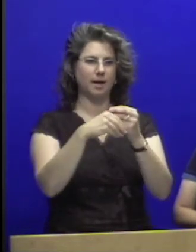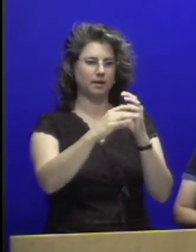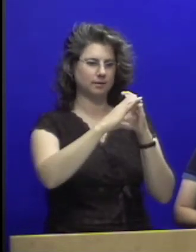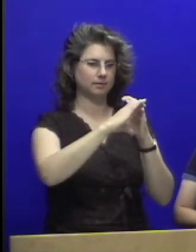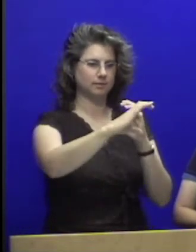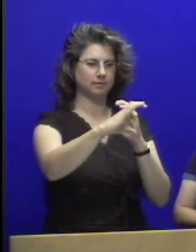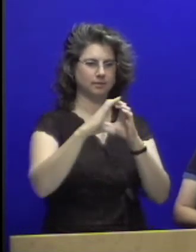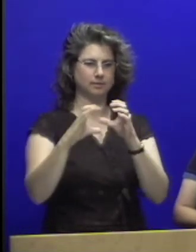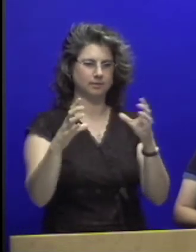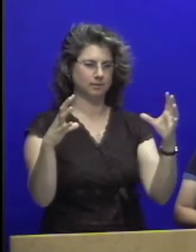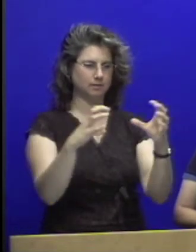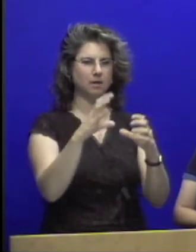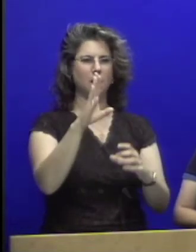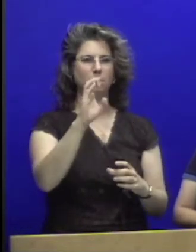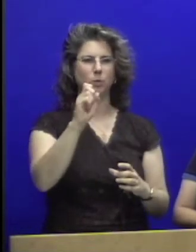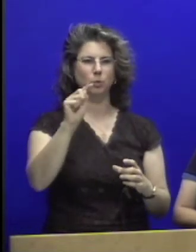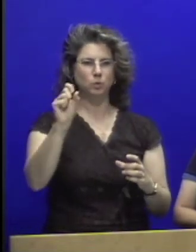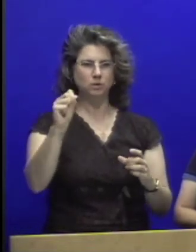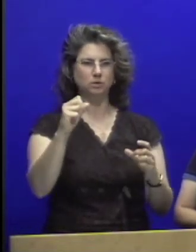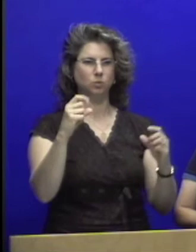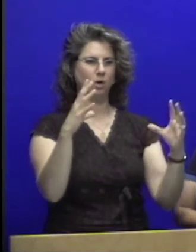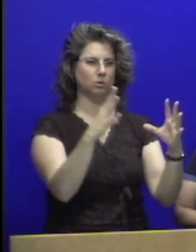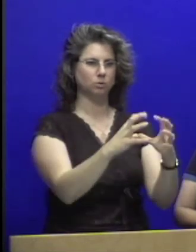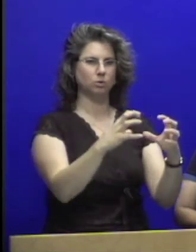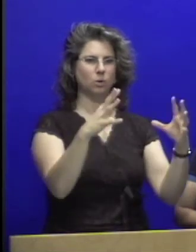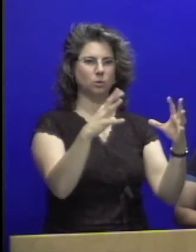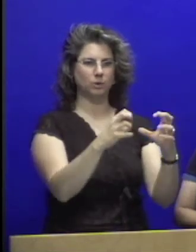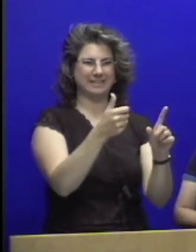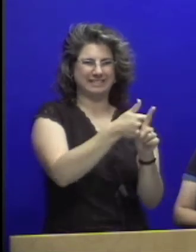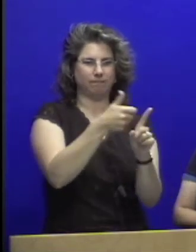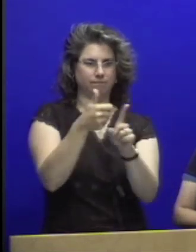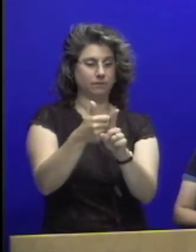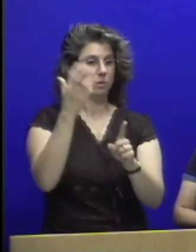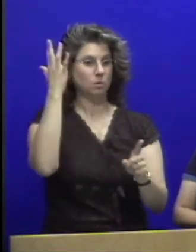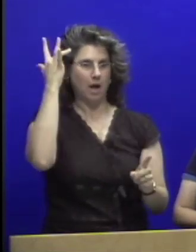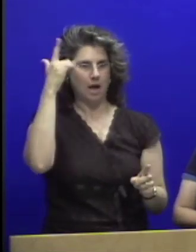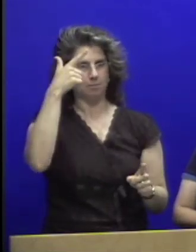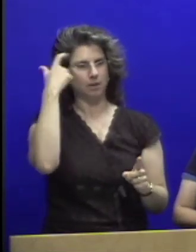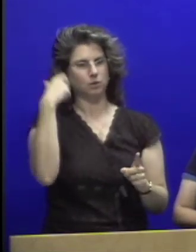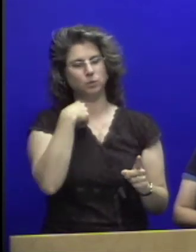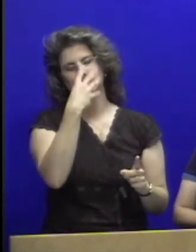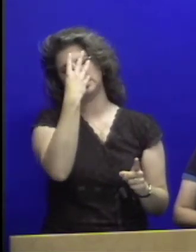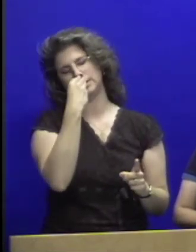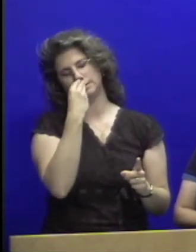to prevent blood clots while you're asleep, because you won't be able to move.